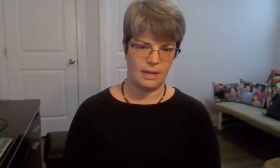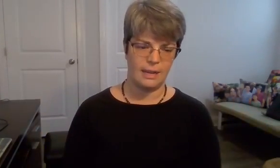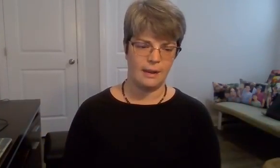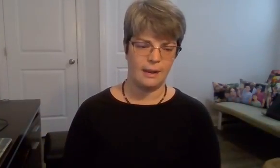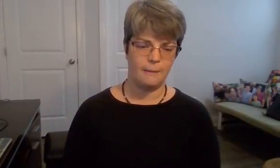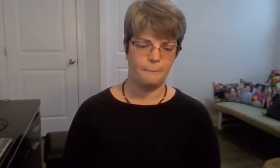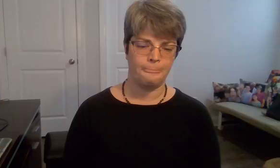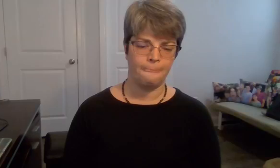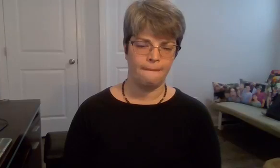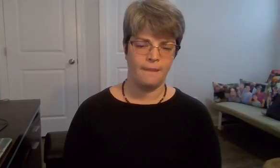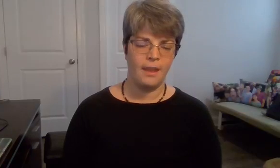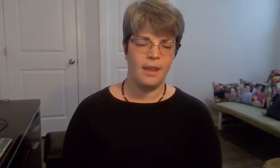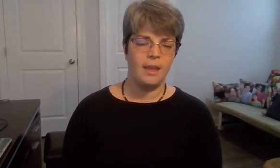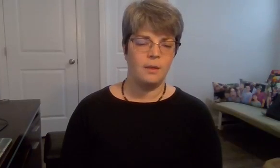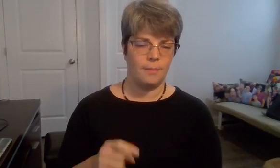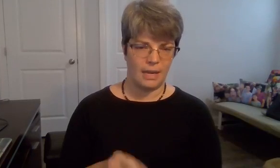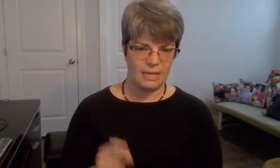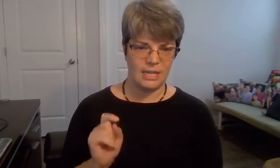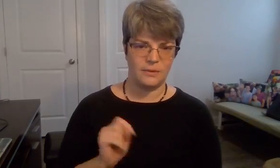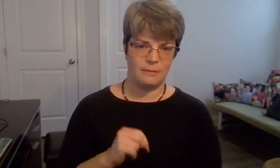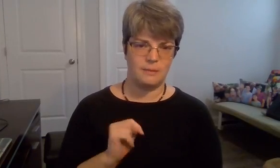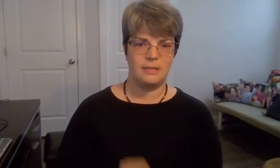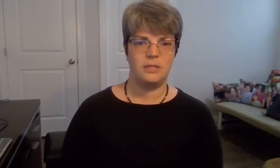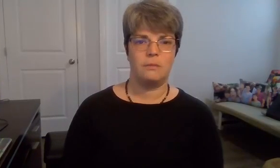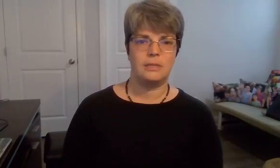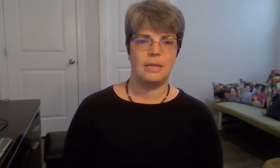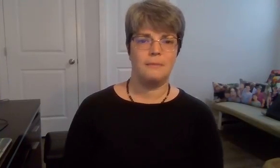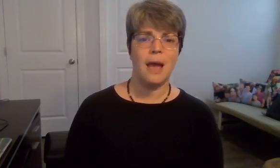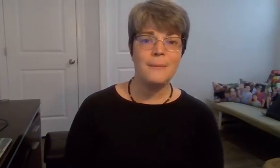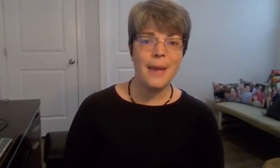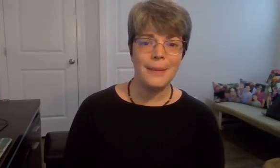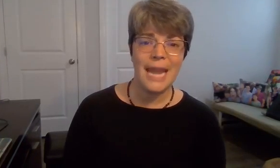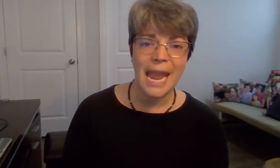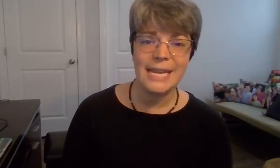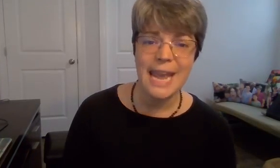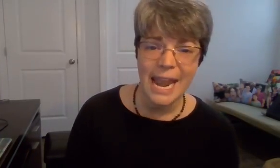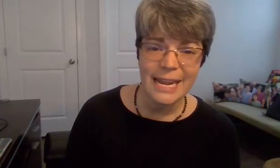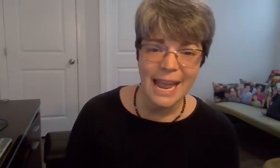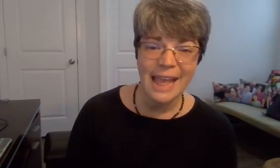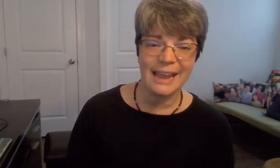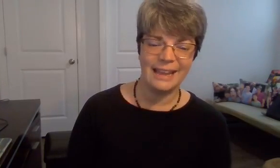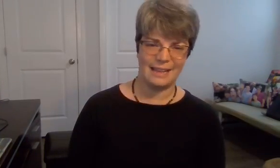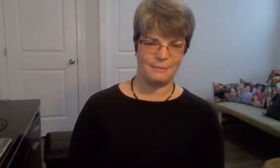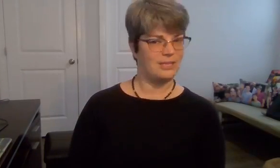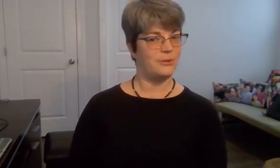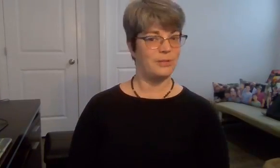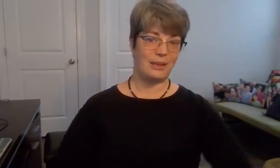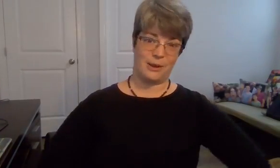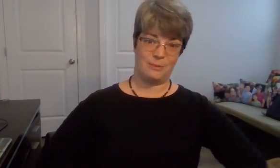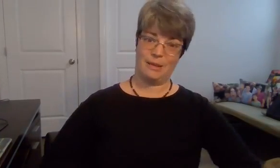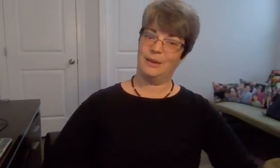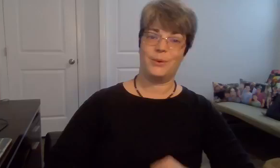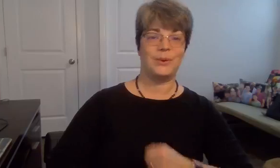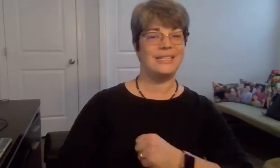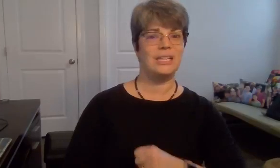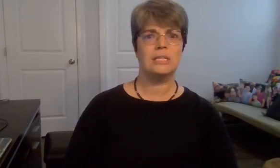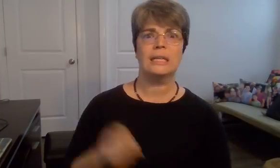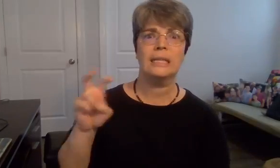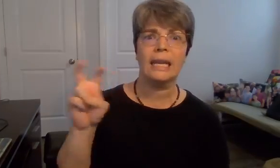And my niece ran up to my sister and was like, "Mommy, mommy, neigh, neigh, neigh." And my sister was like, "Are you playing horsey?" She's like,